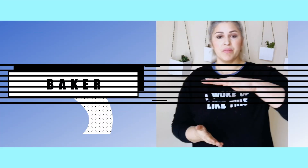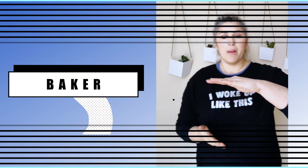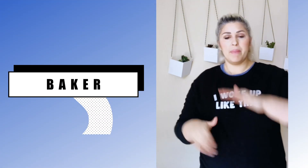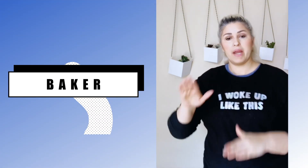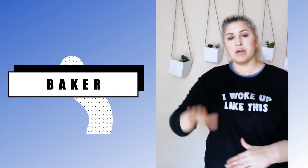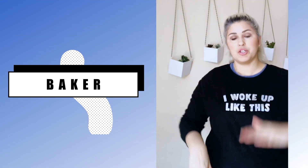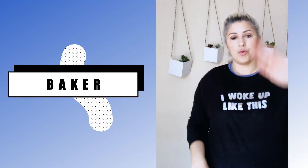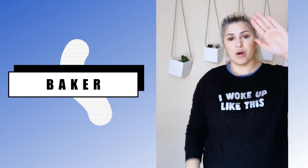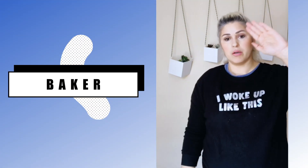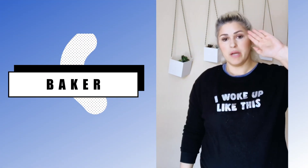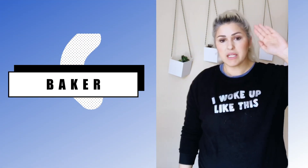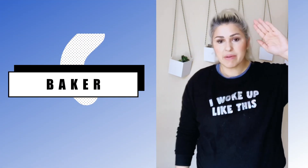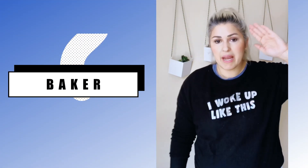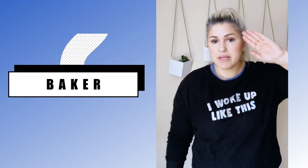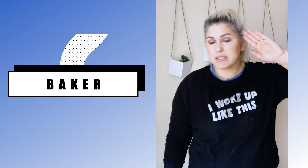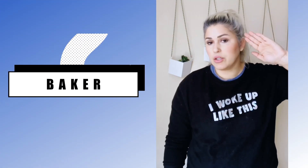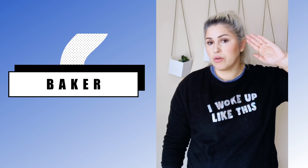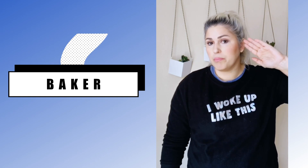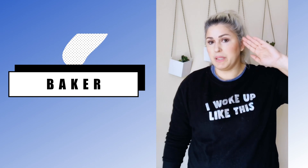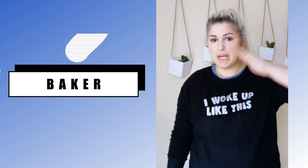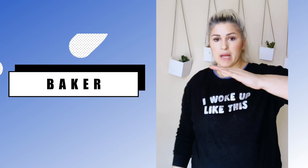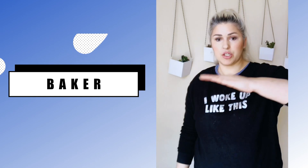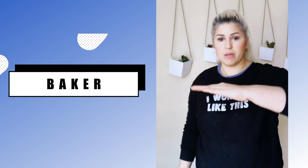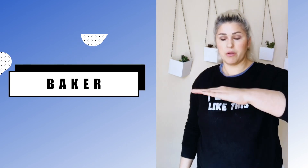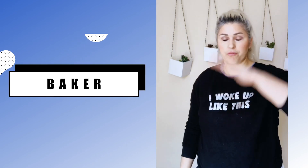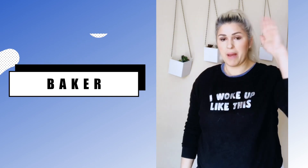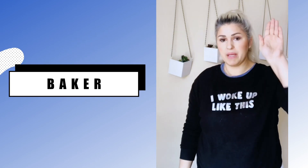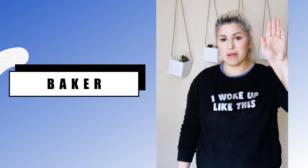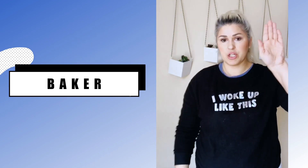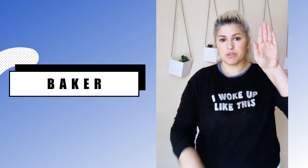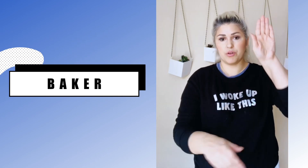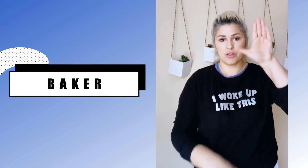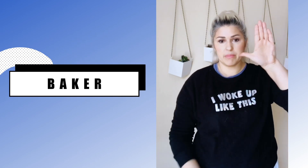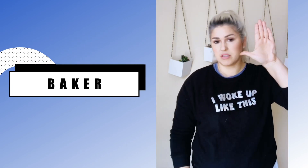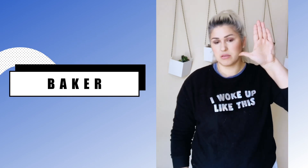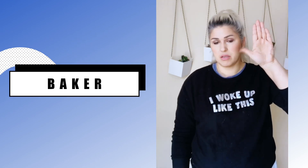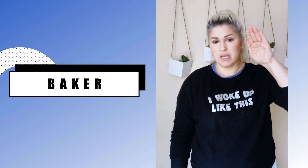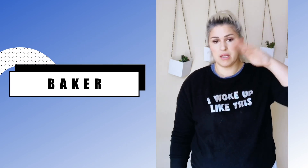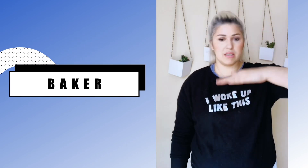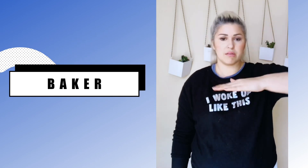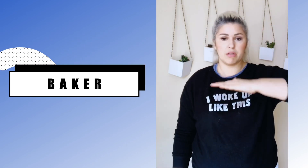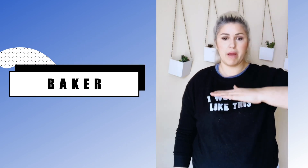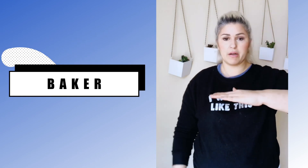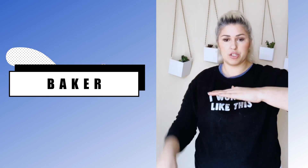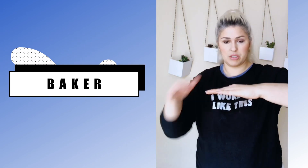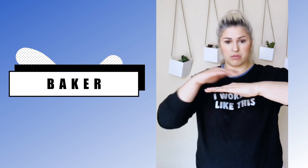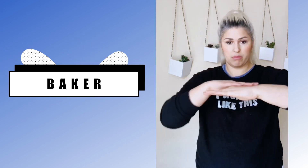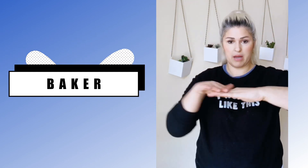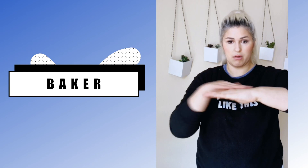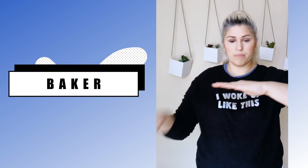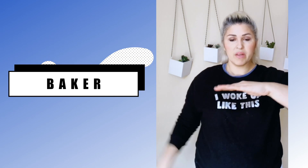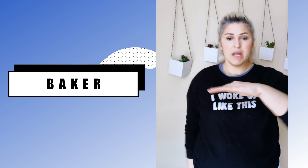Baker. Baker is your non-dominant hand is in your B hand shape, your flat B hand shape. So your thumb is in. It doesn't really matter because